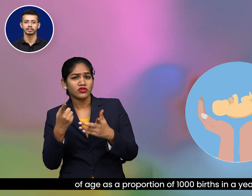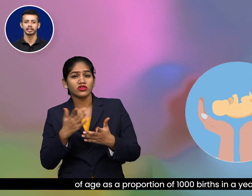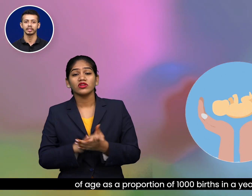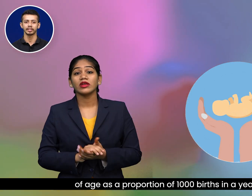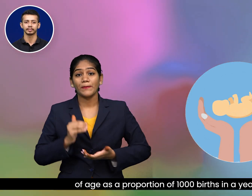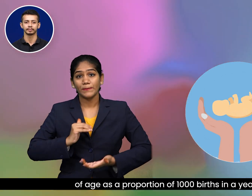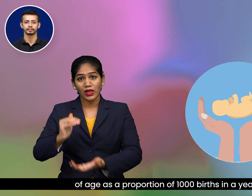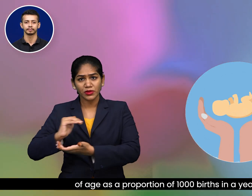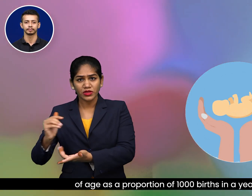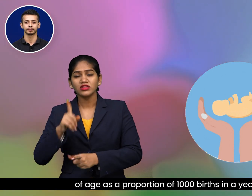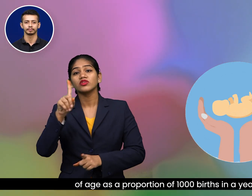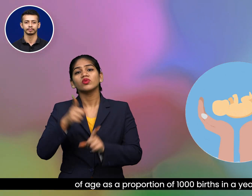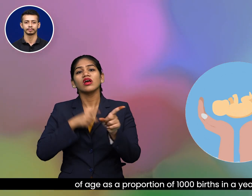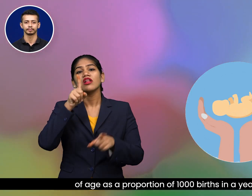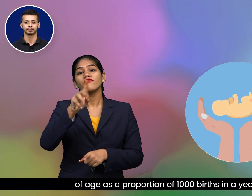1000 births in a year.